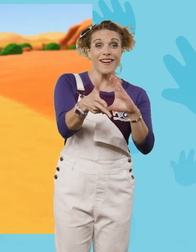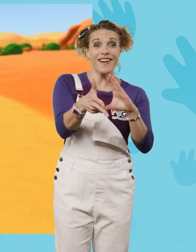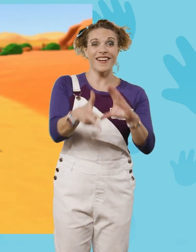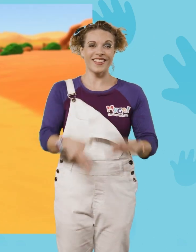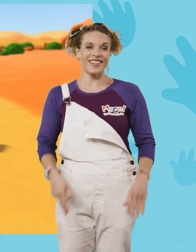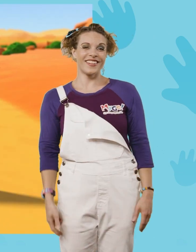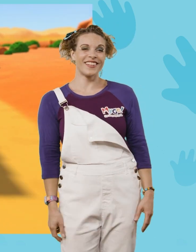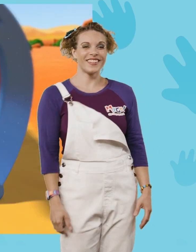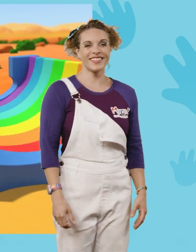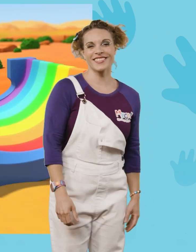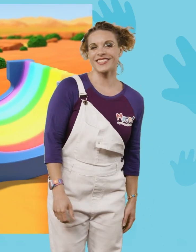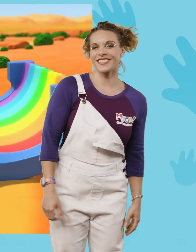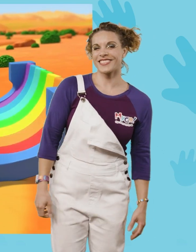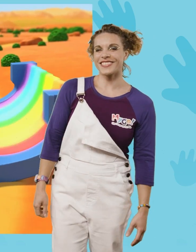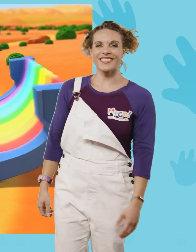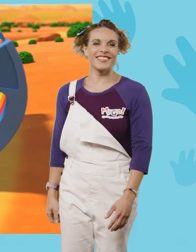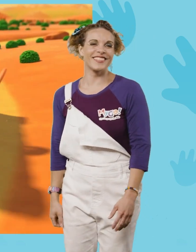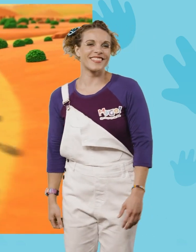Station.